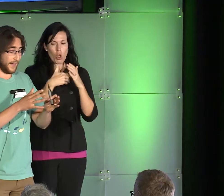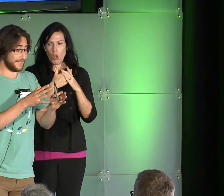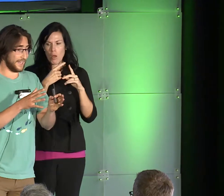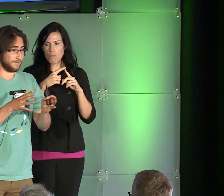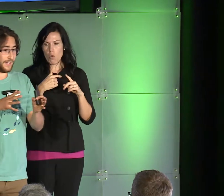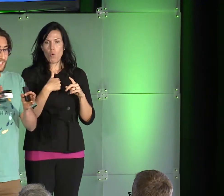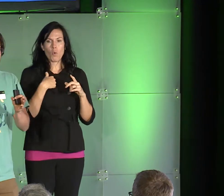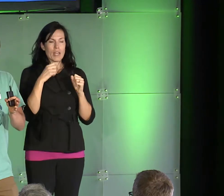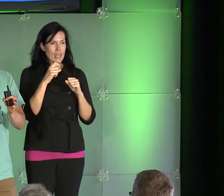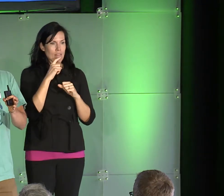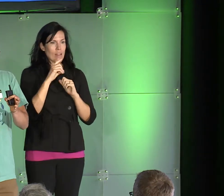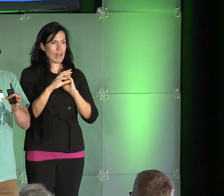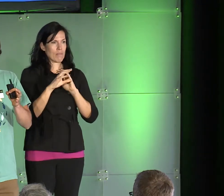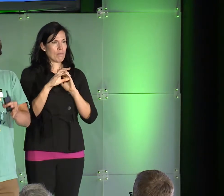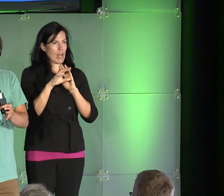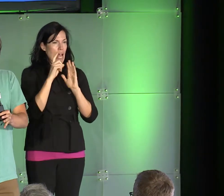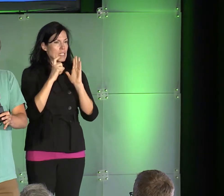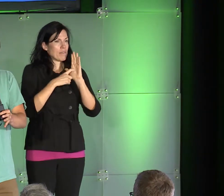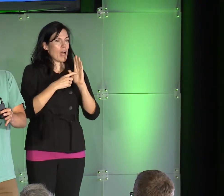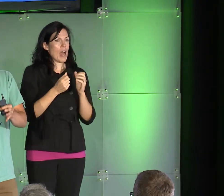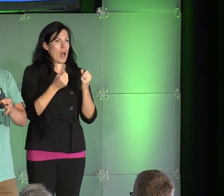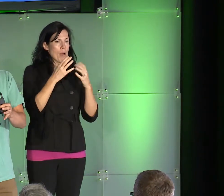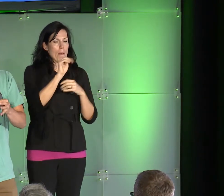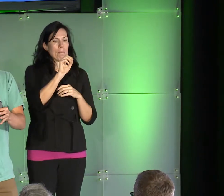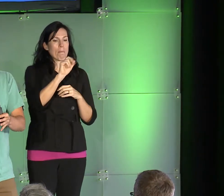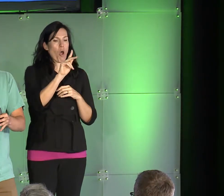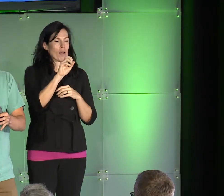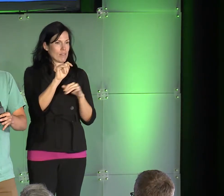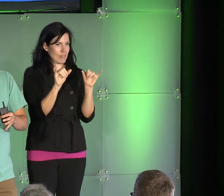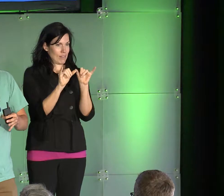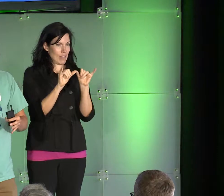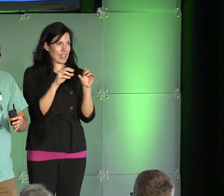we've identified the amount of the market size within the